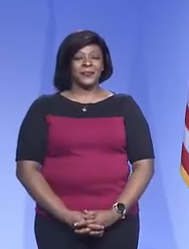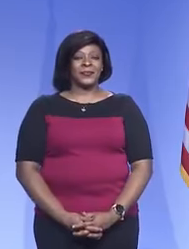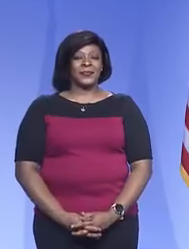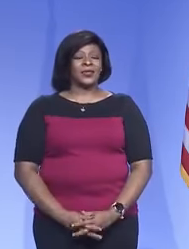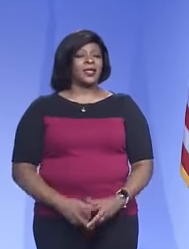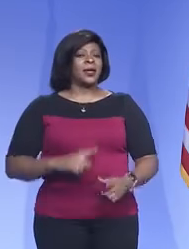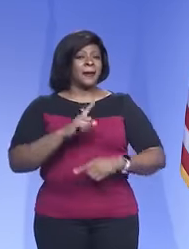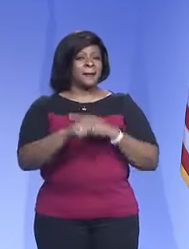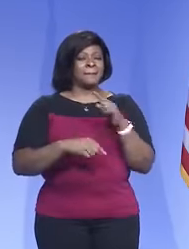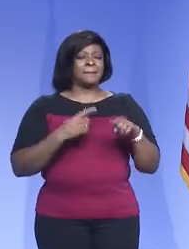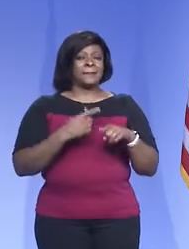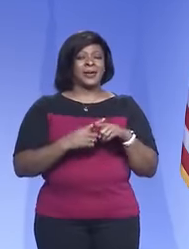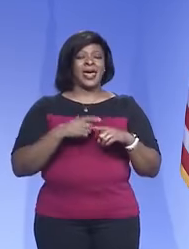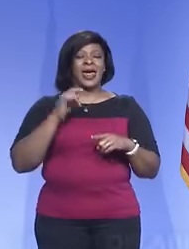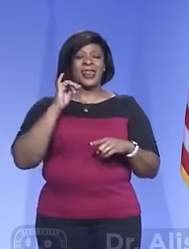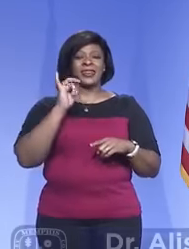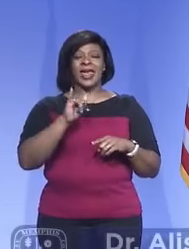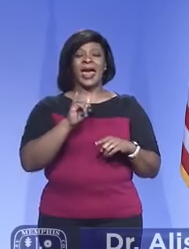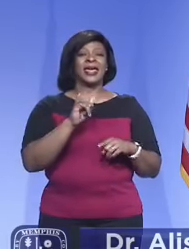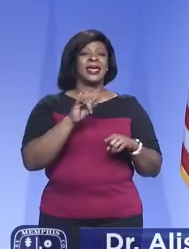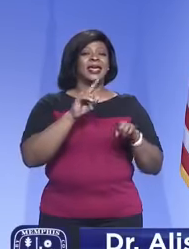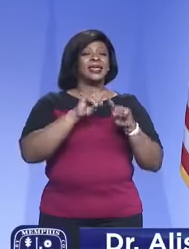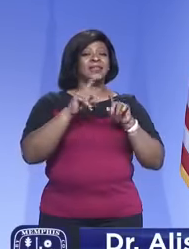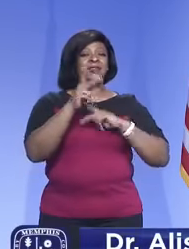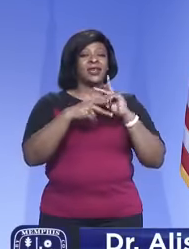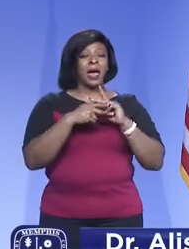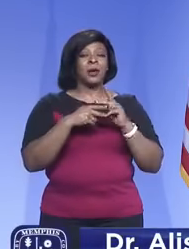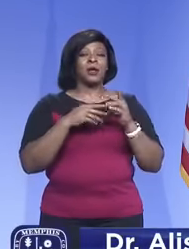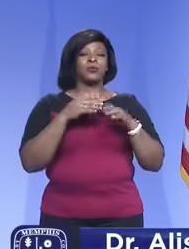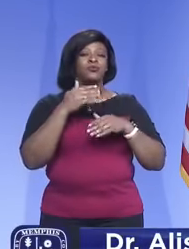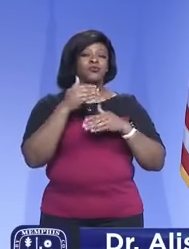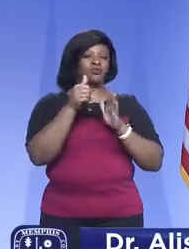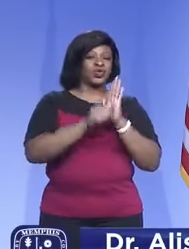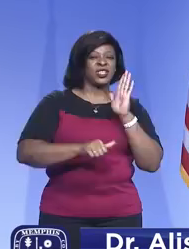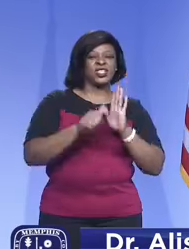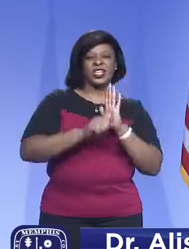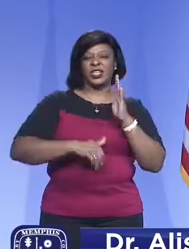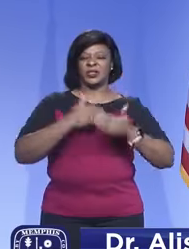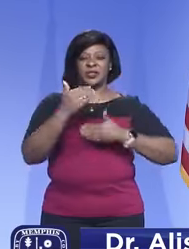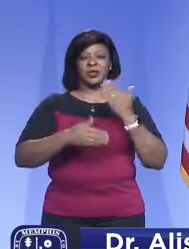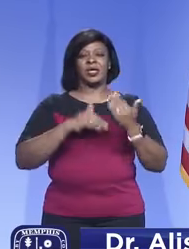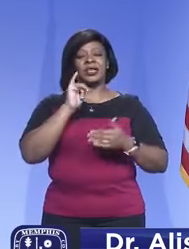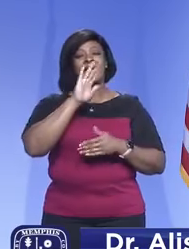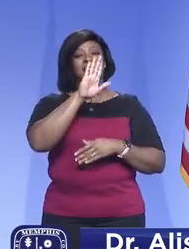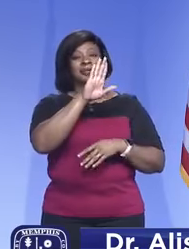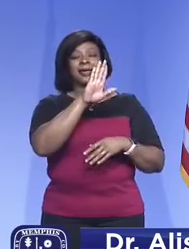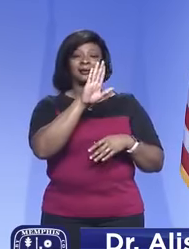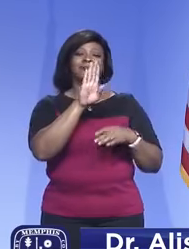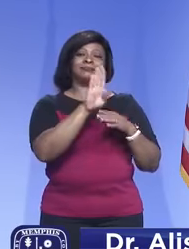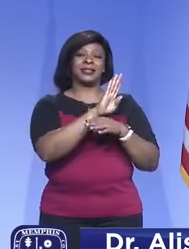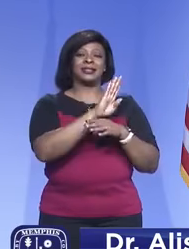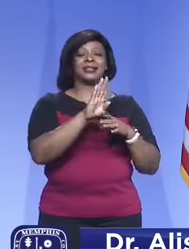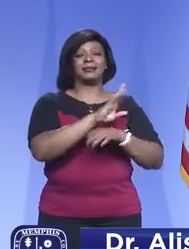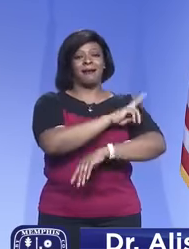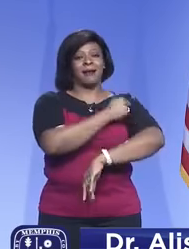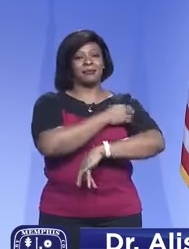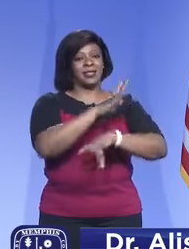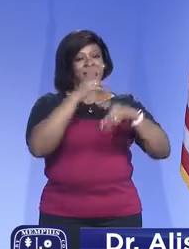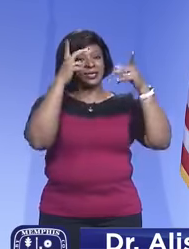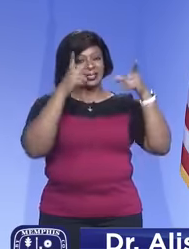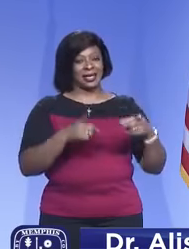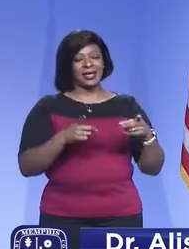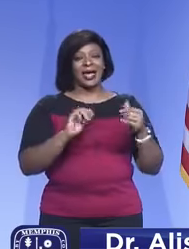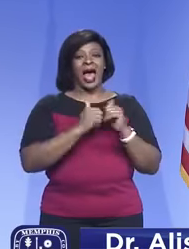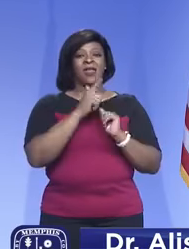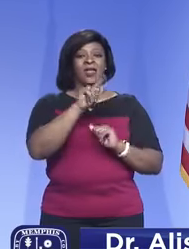In regards to elective procedures, that's actually going to be an institution by institution decision, in part because how they do